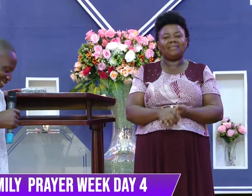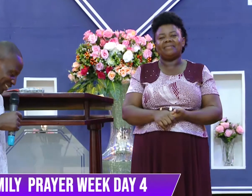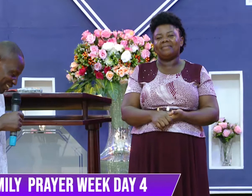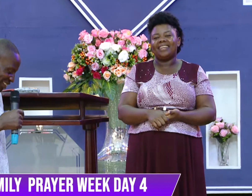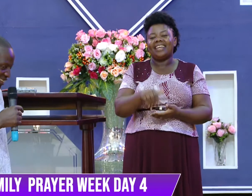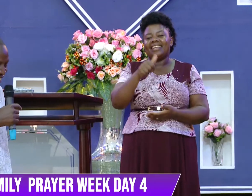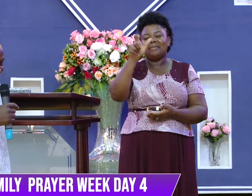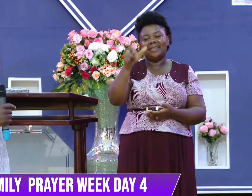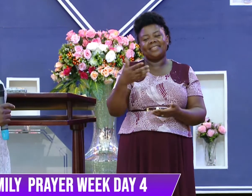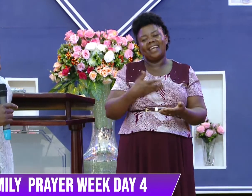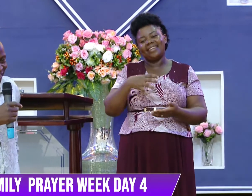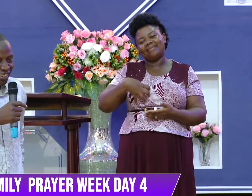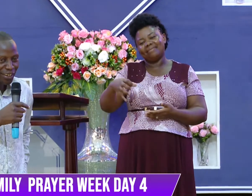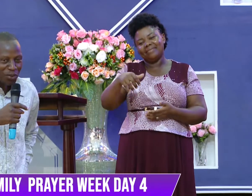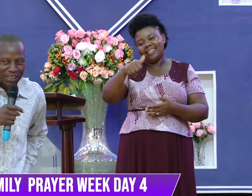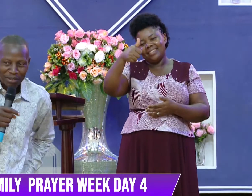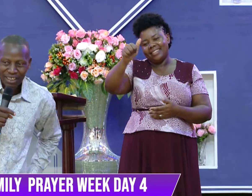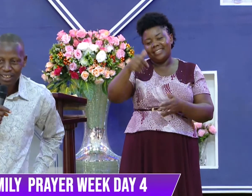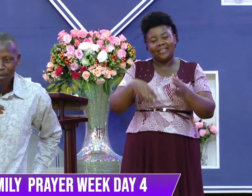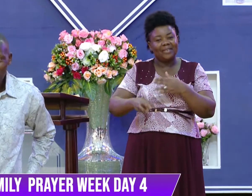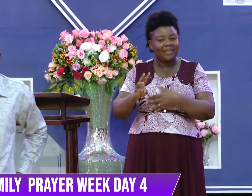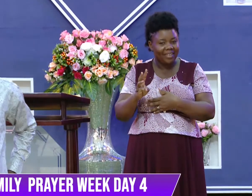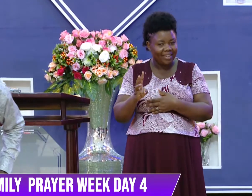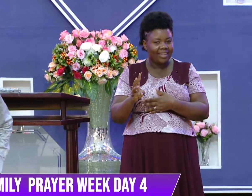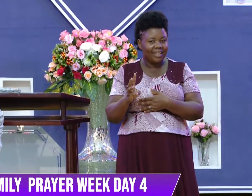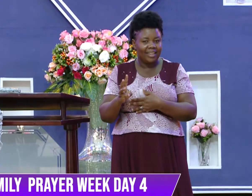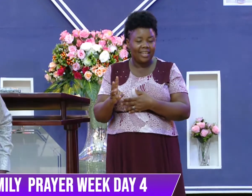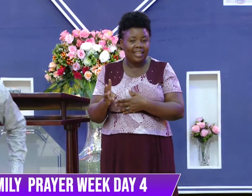wealth. Everyone is rich in their way. I bought my chairs at